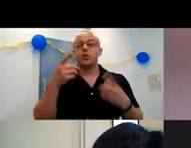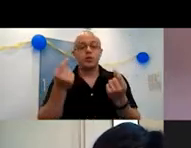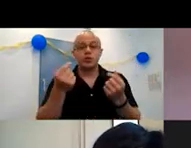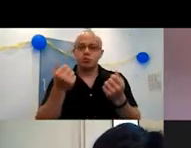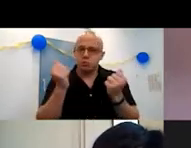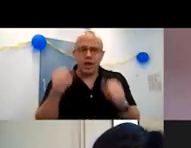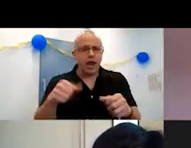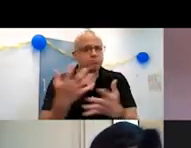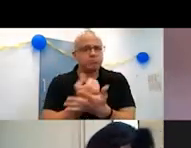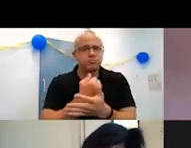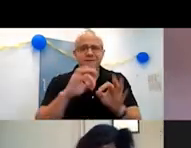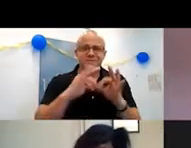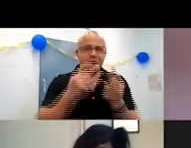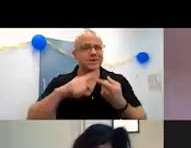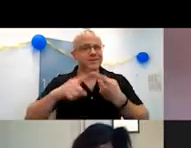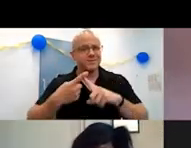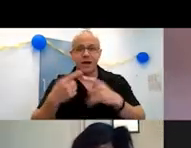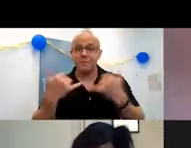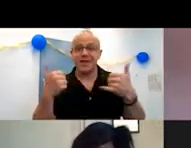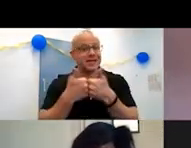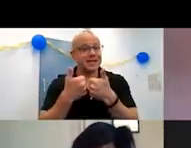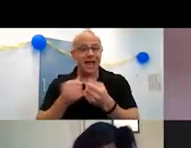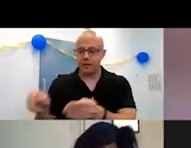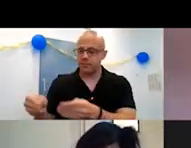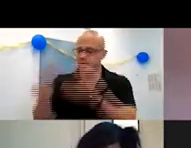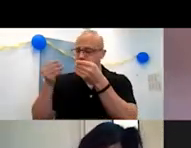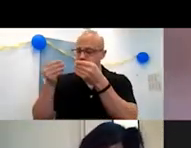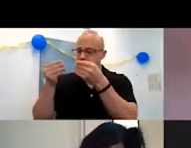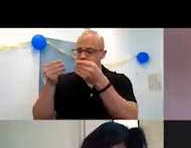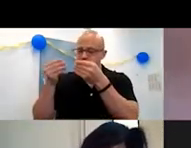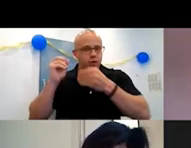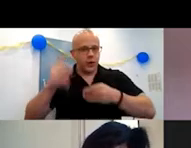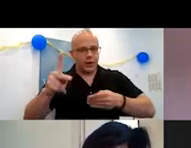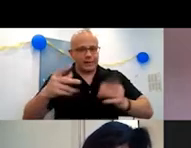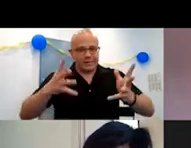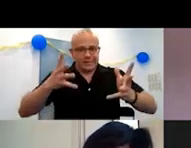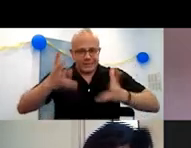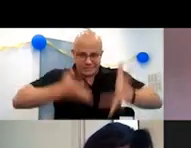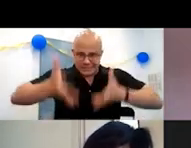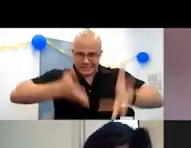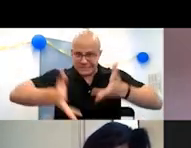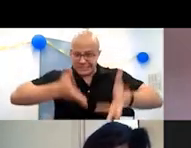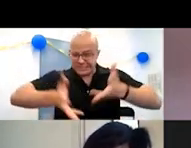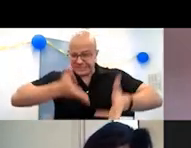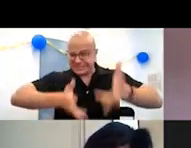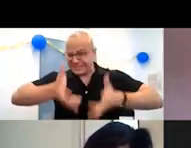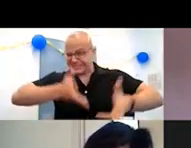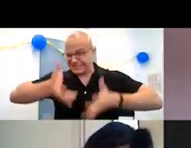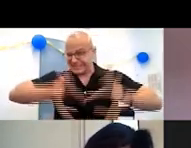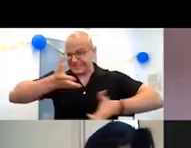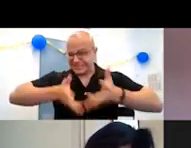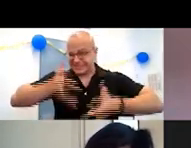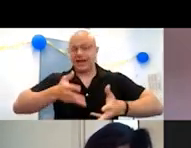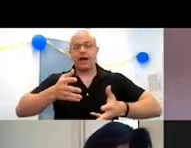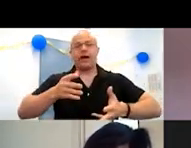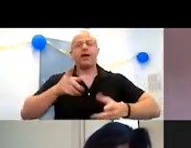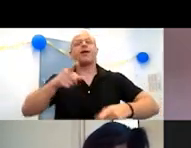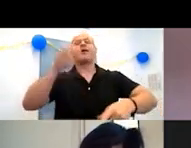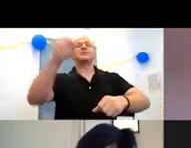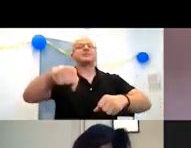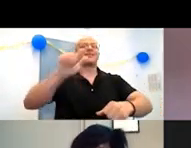You can also practice with the game charades, that you look at the card and you have to kind